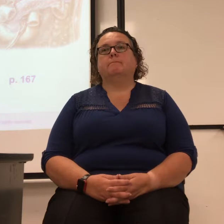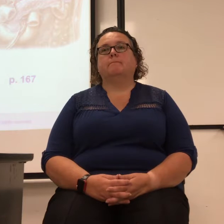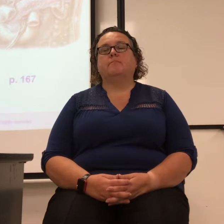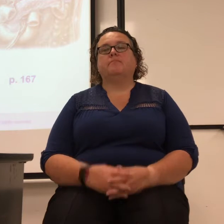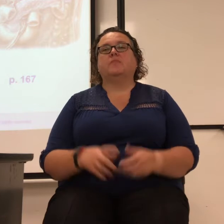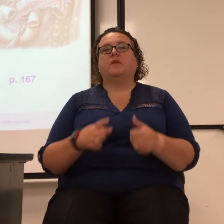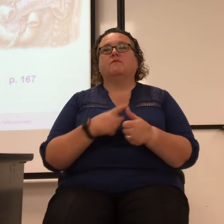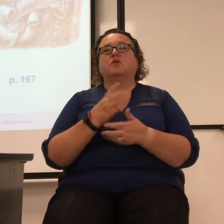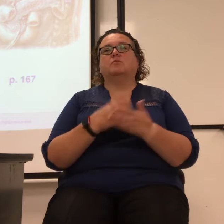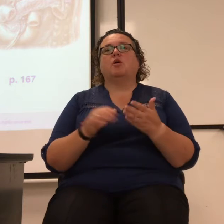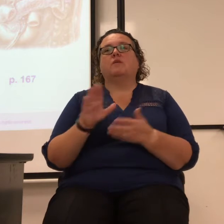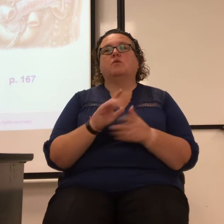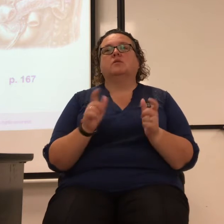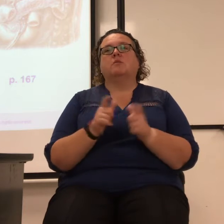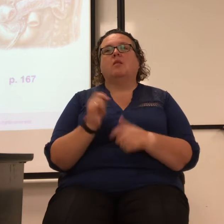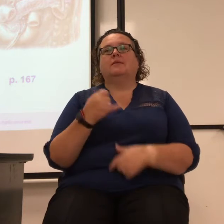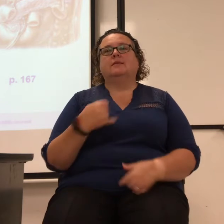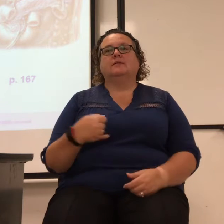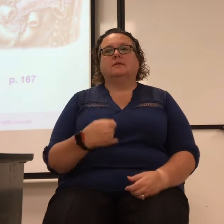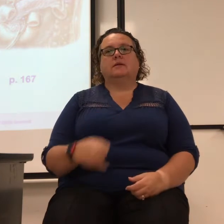the small intestine